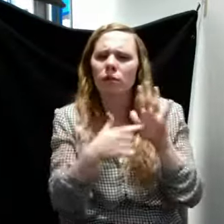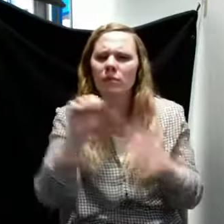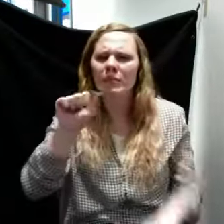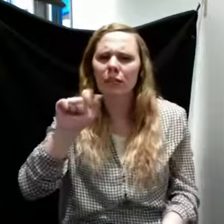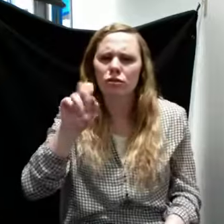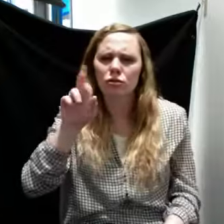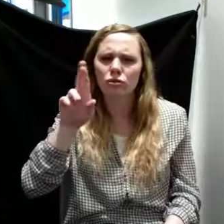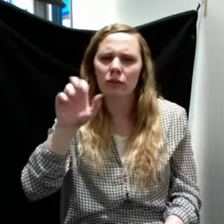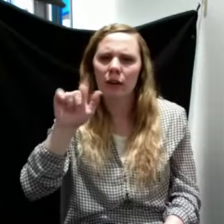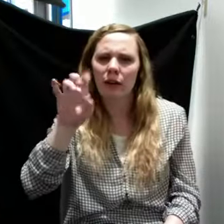Nice dirty sponge here.